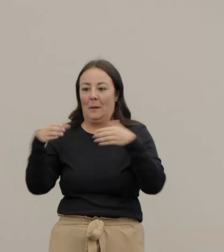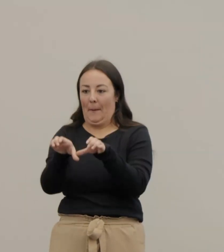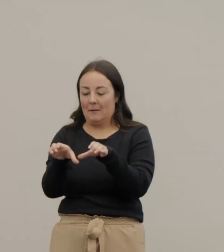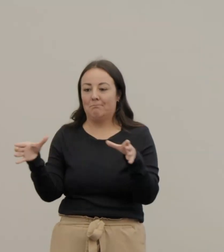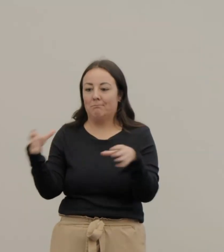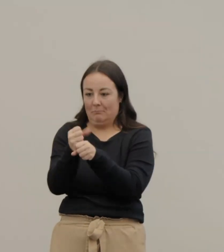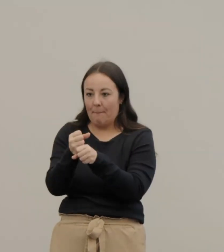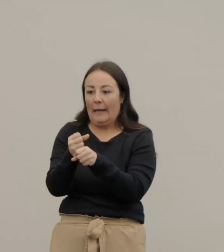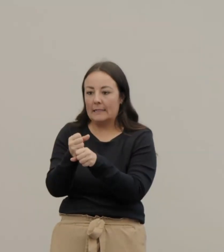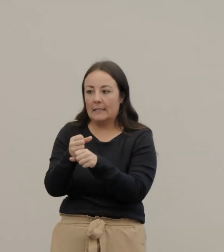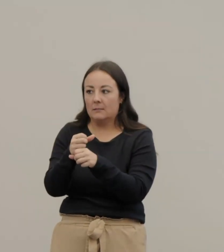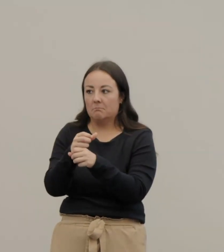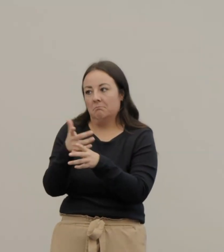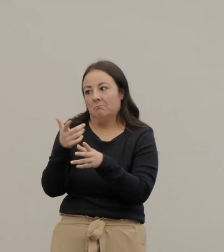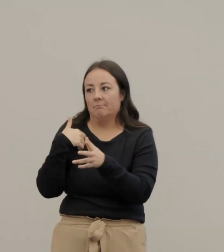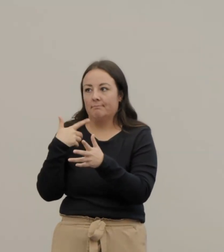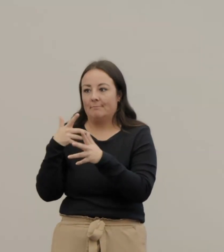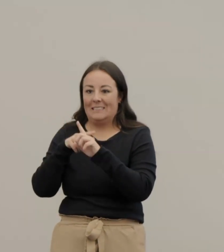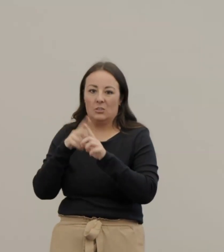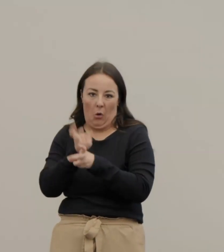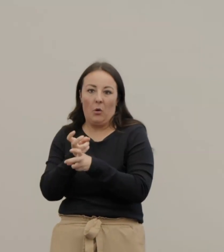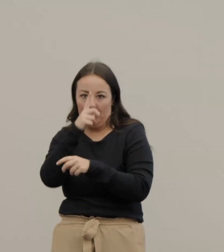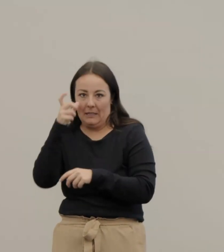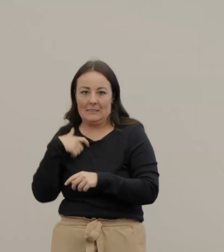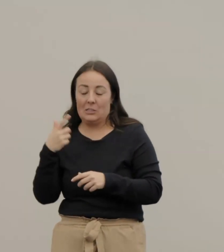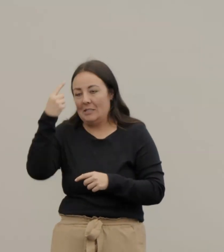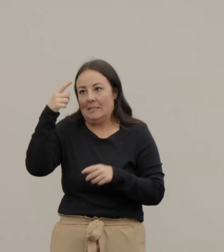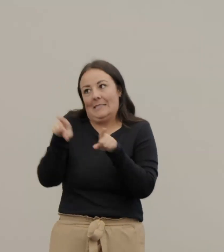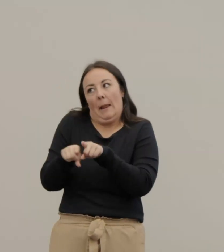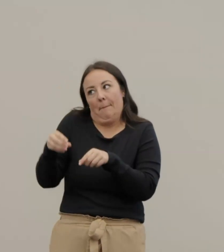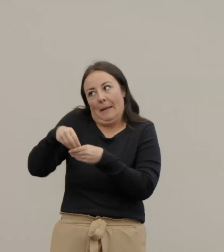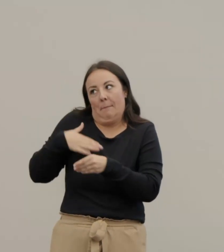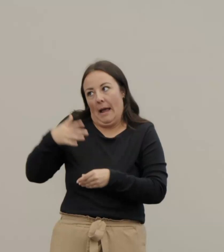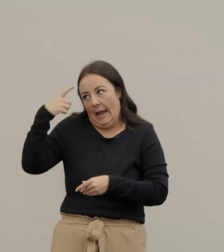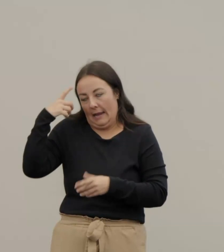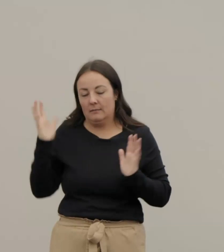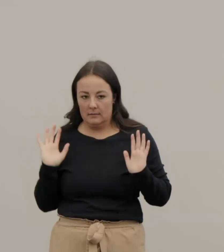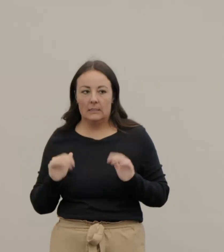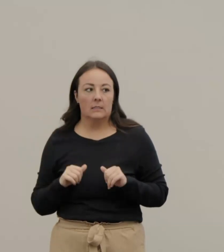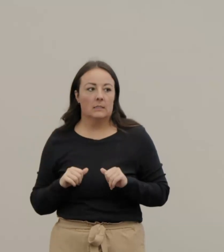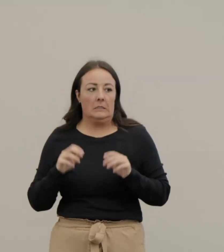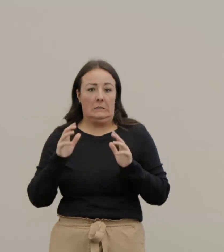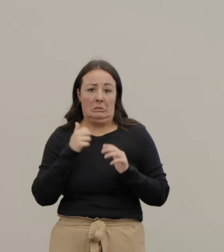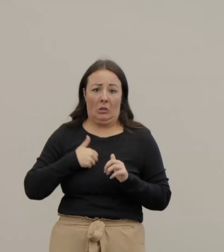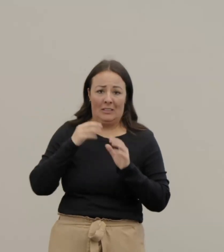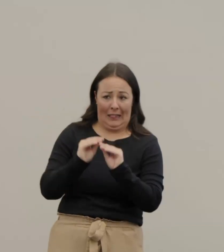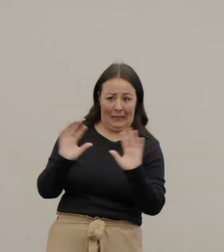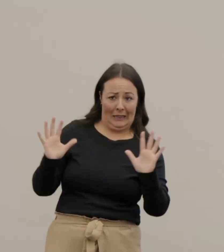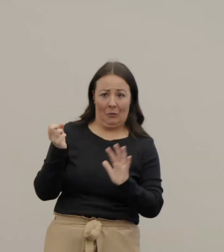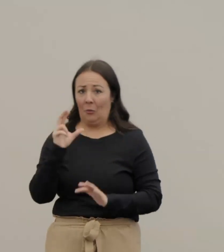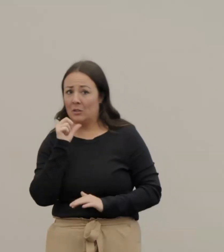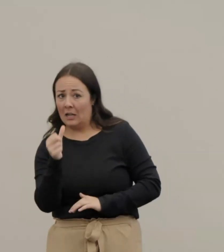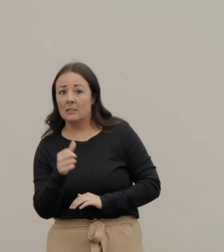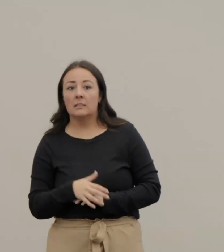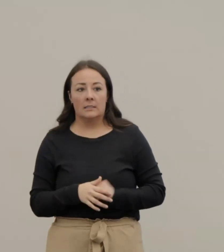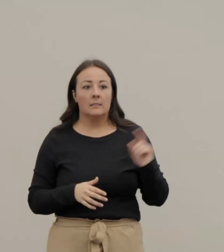you. They're the same in my little head, in my head. So yeah, okay, that helps. Perfect. Yes, that. I'm glad I'm in the same